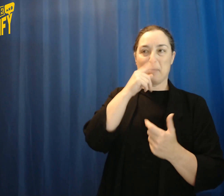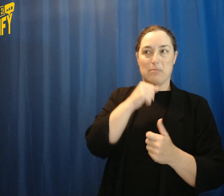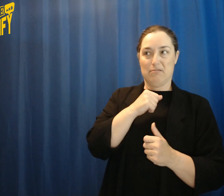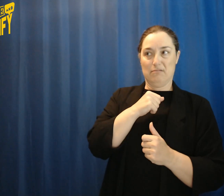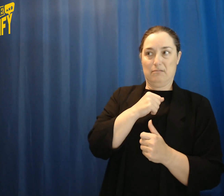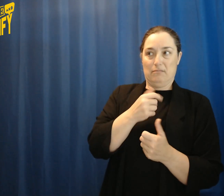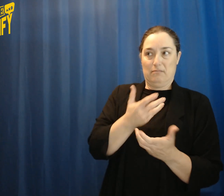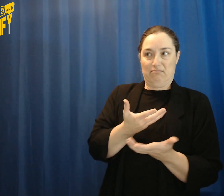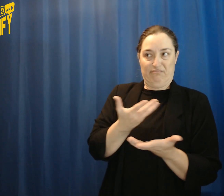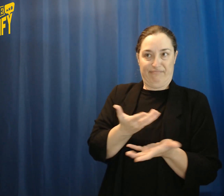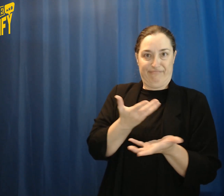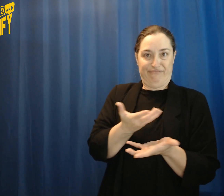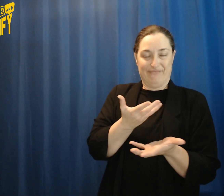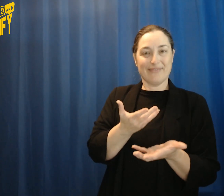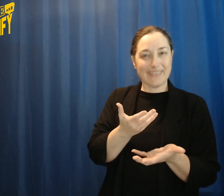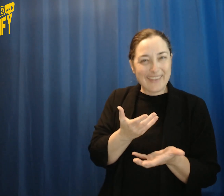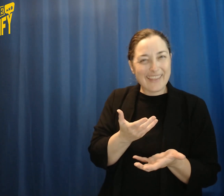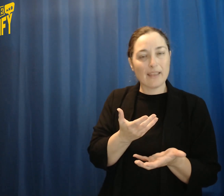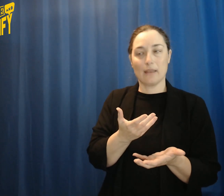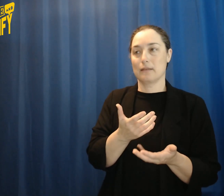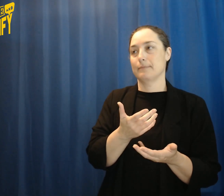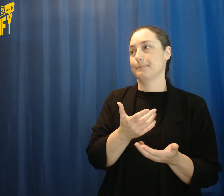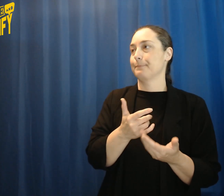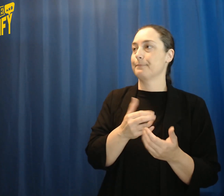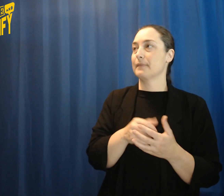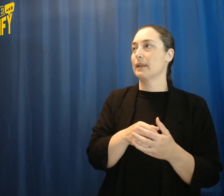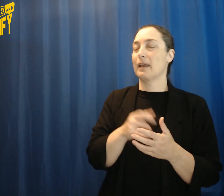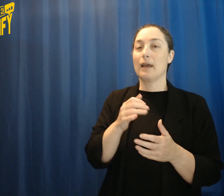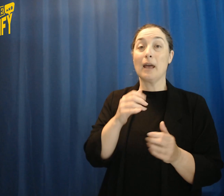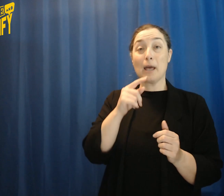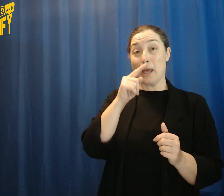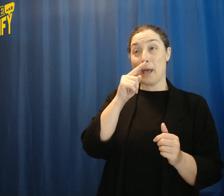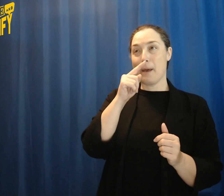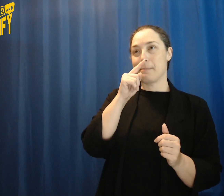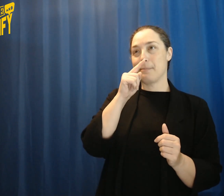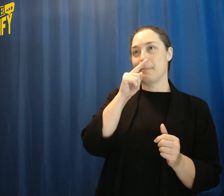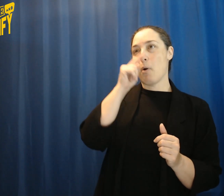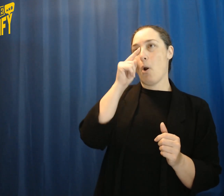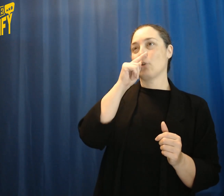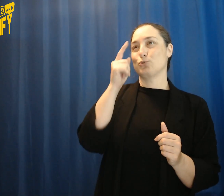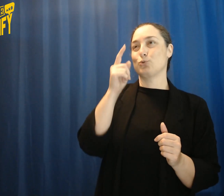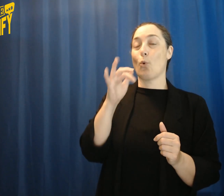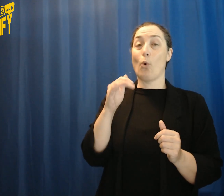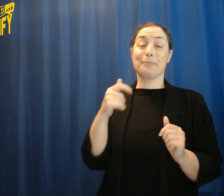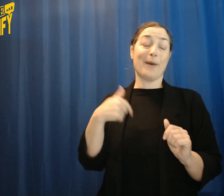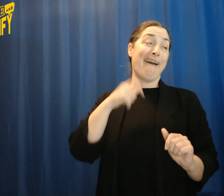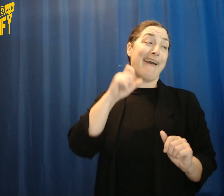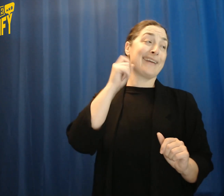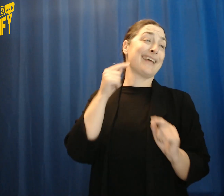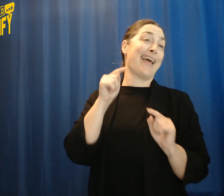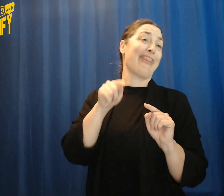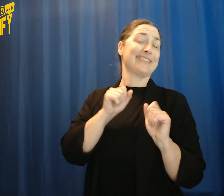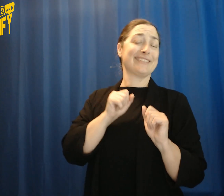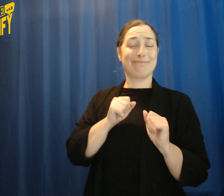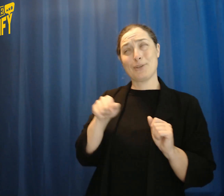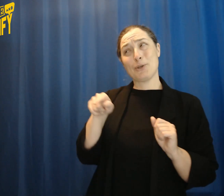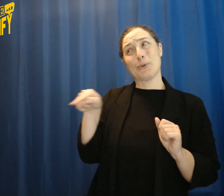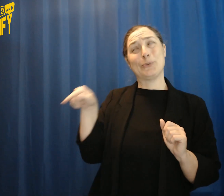of a poshness or a sort of I understand this and you don't. So how do you think we can make,